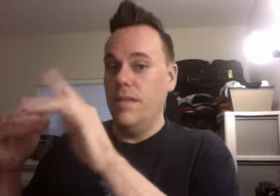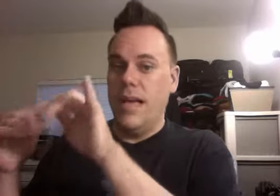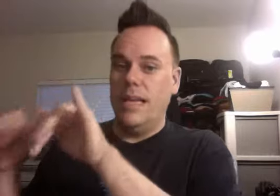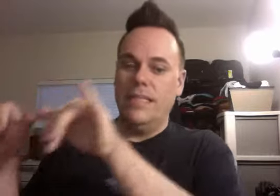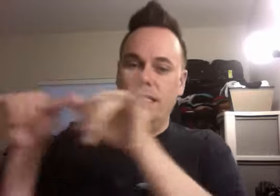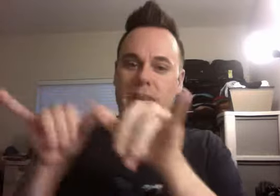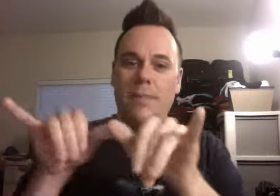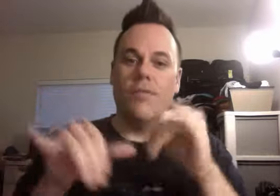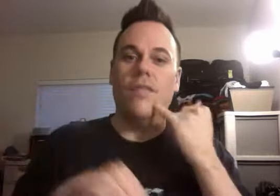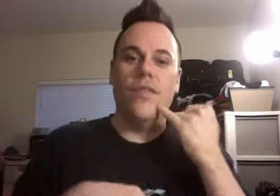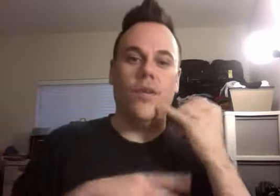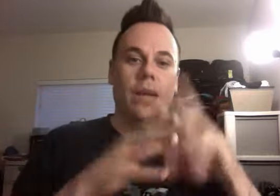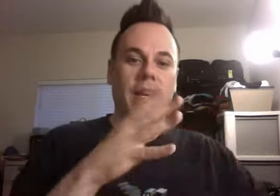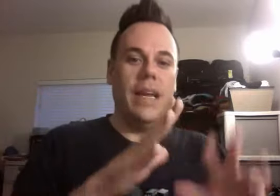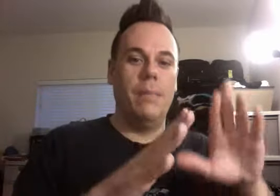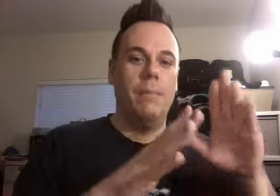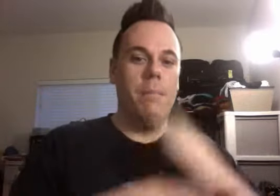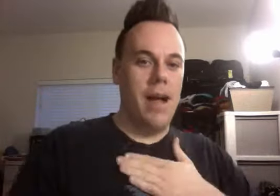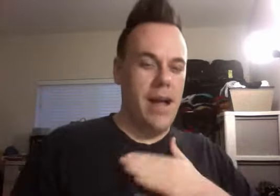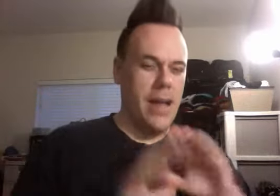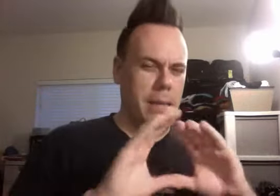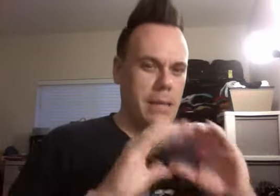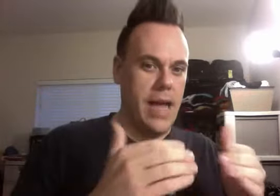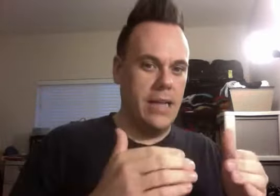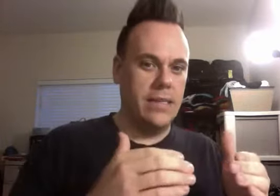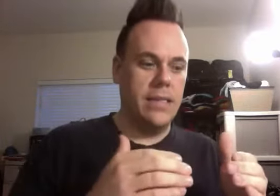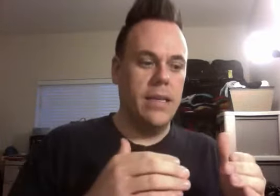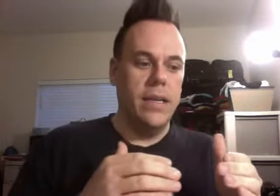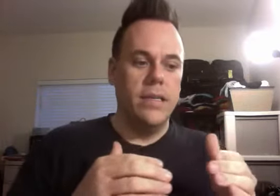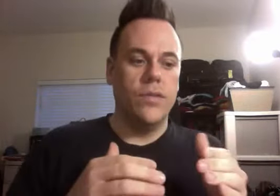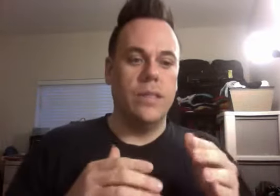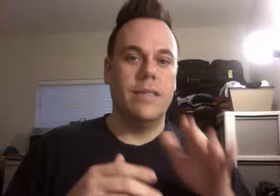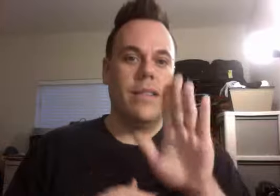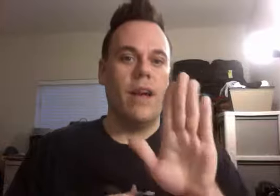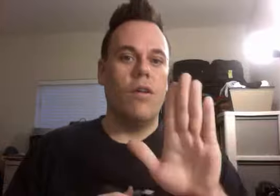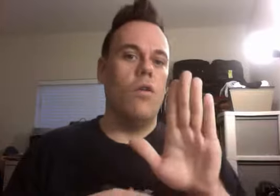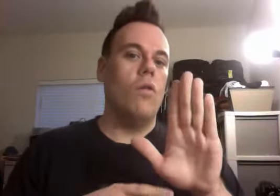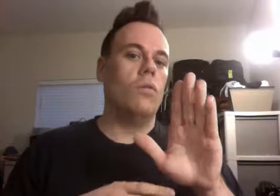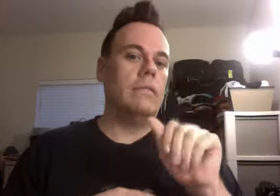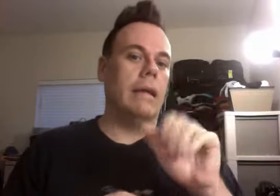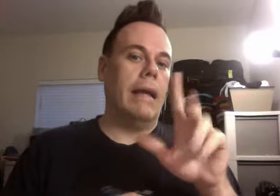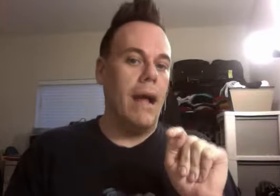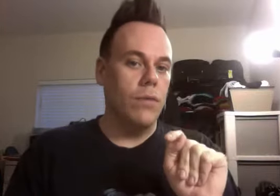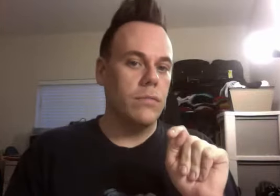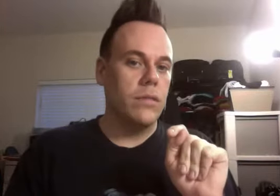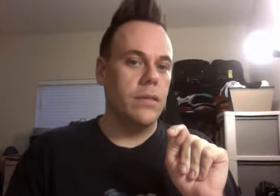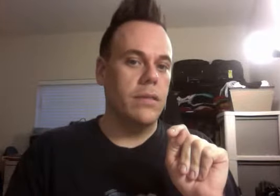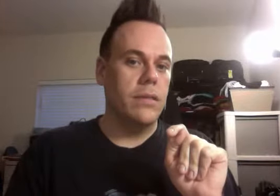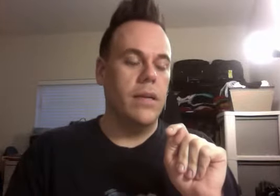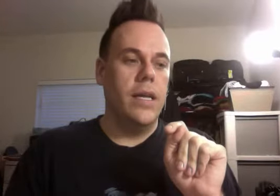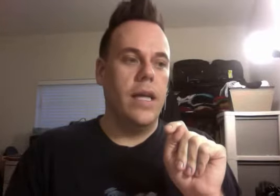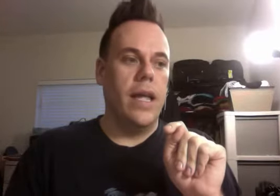that is the same for if they're reading in my class. So it's their own account